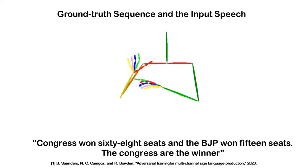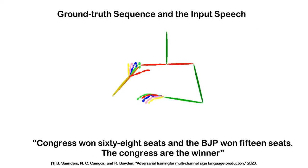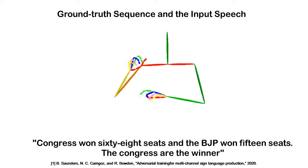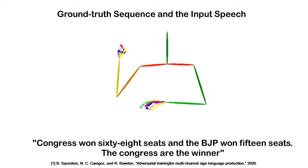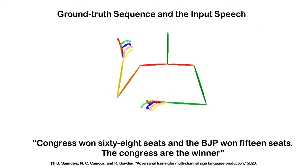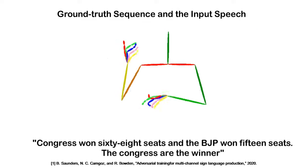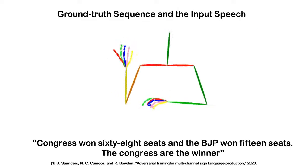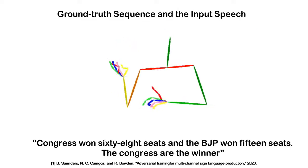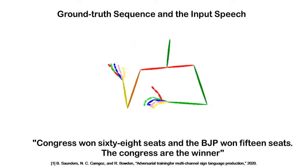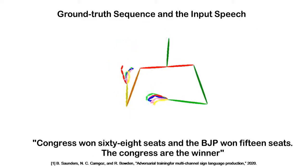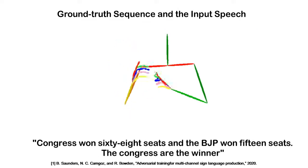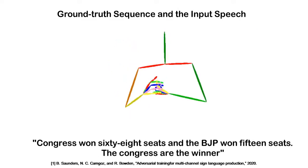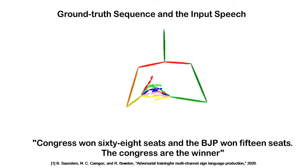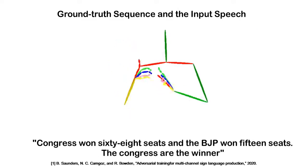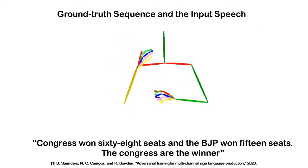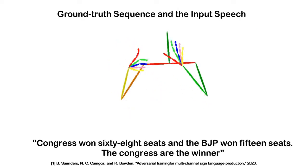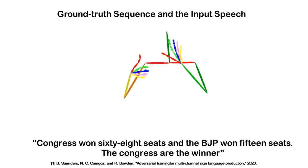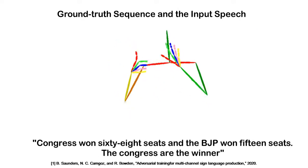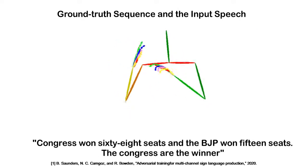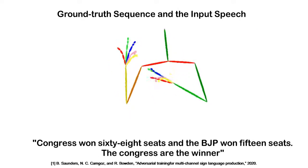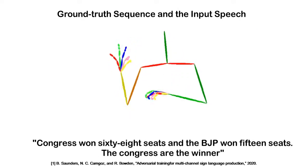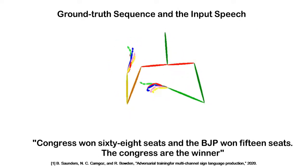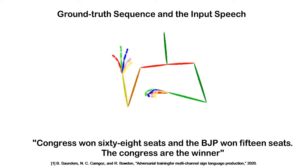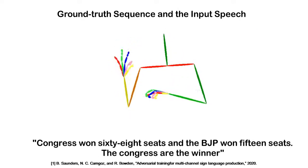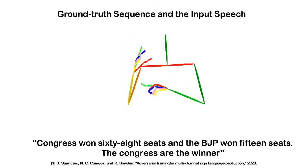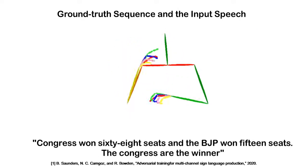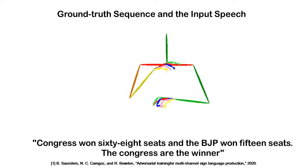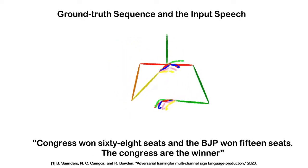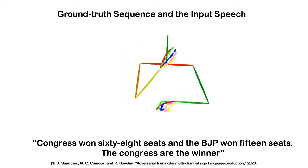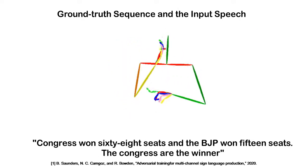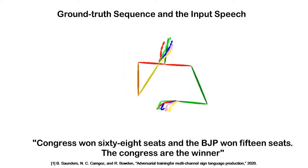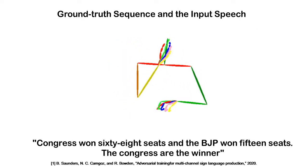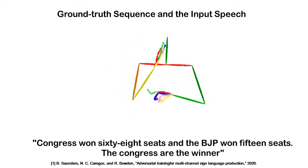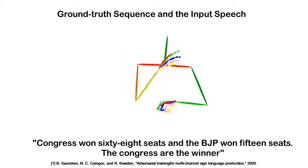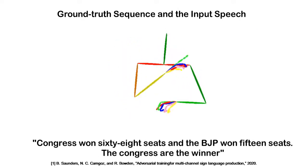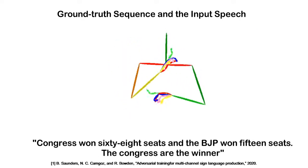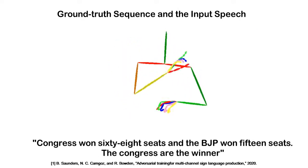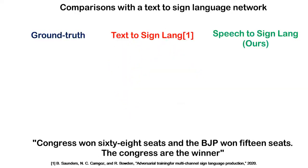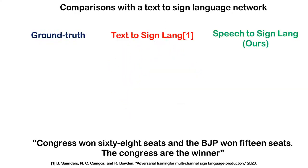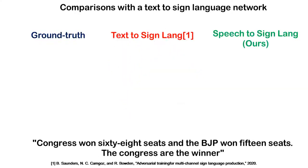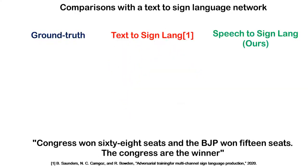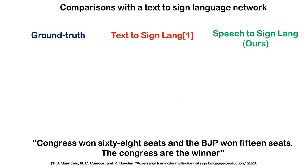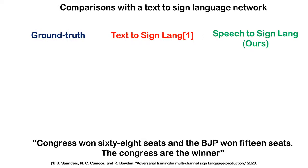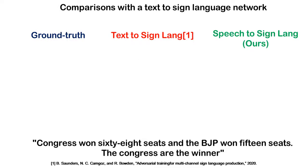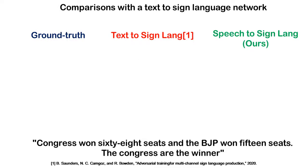Congress won 68 seats and the BJP won 15 seats. The Congress are the winners.